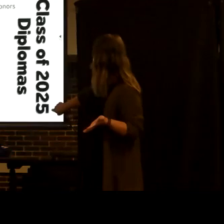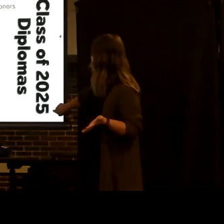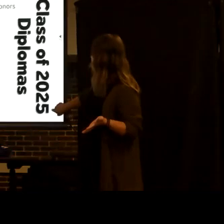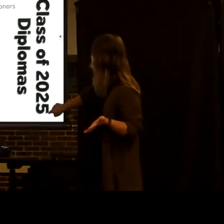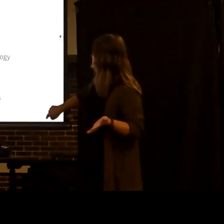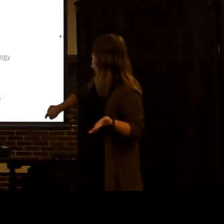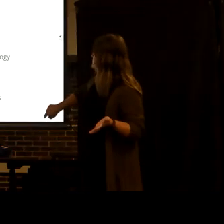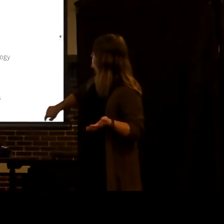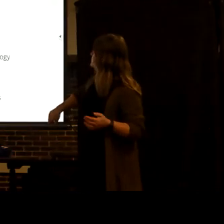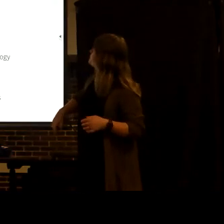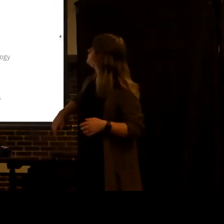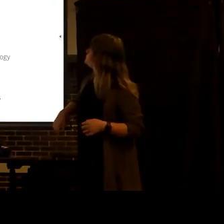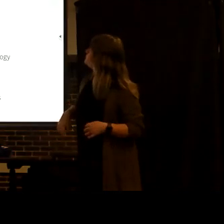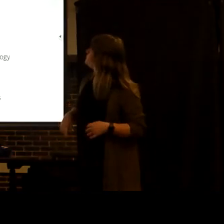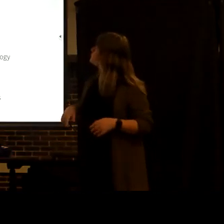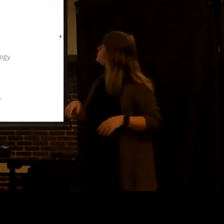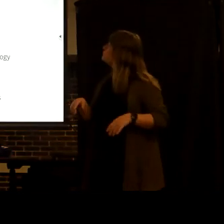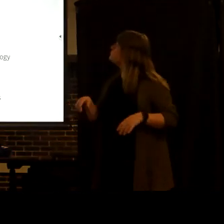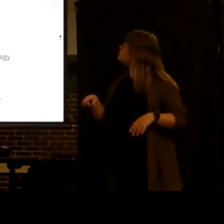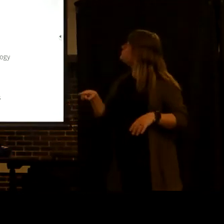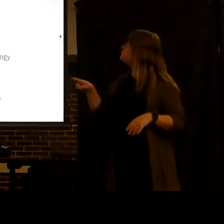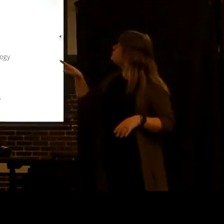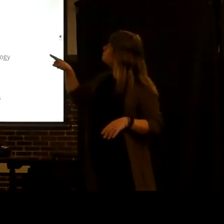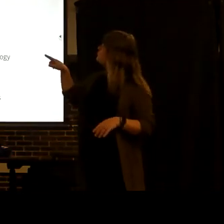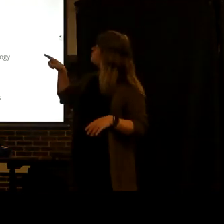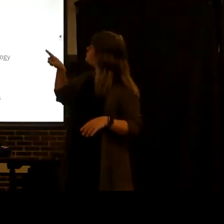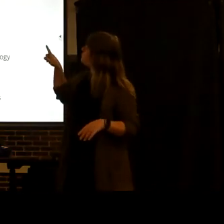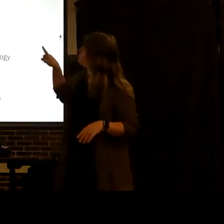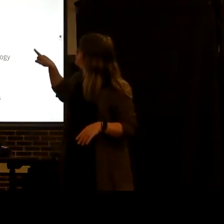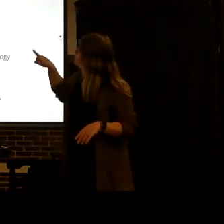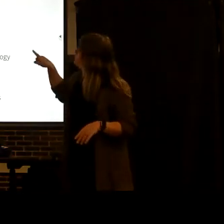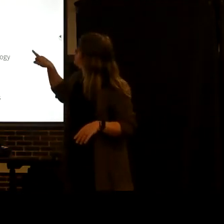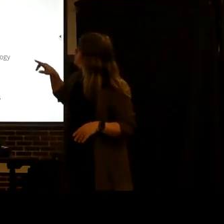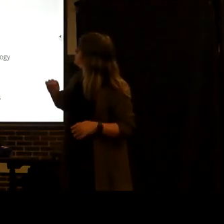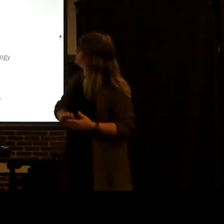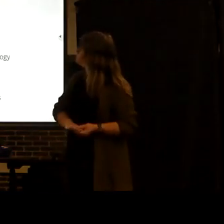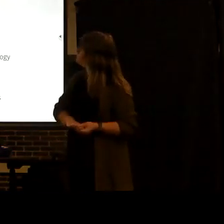So where did they go? This